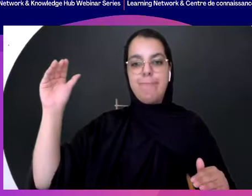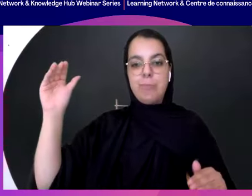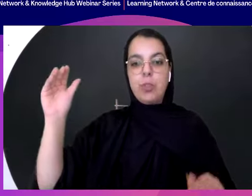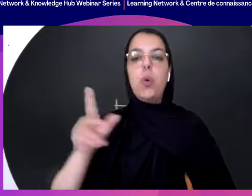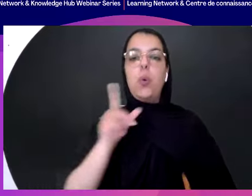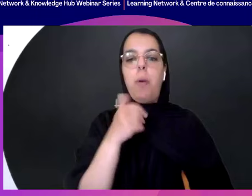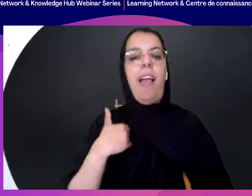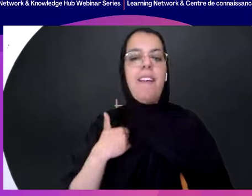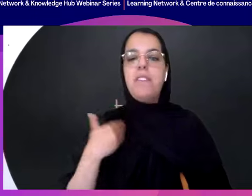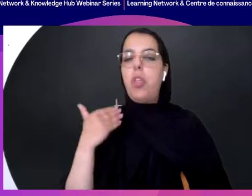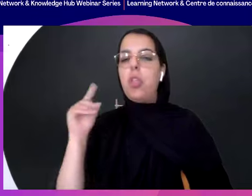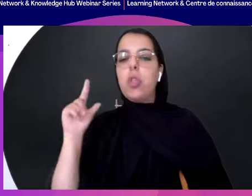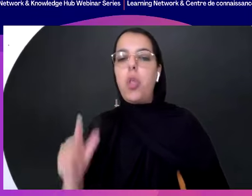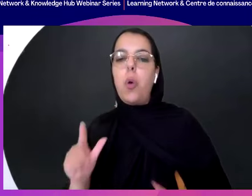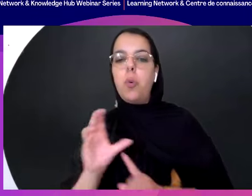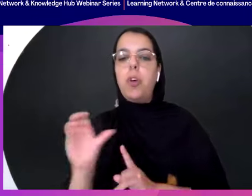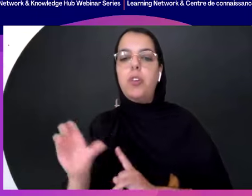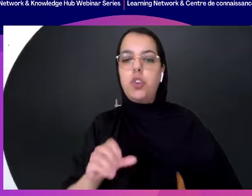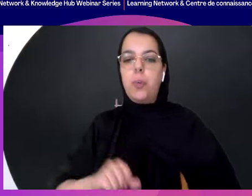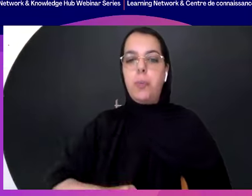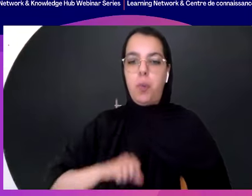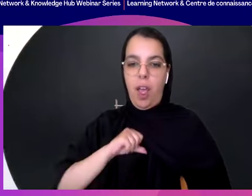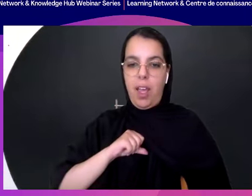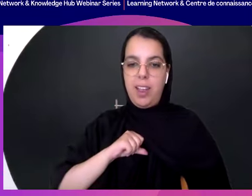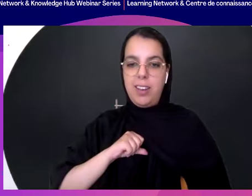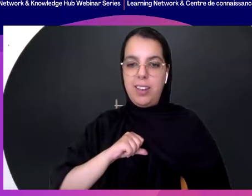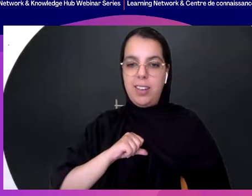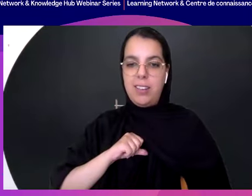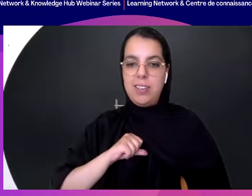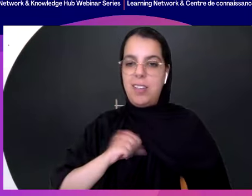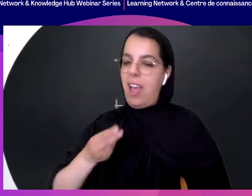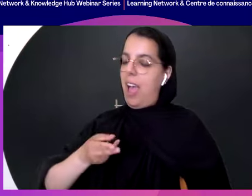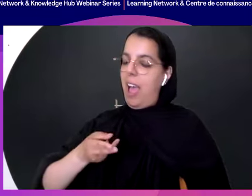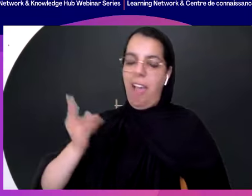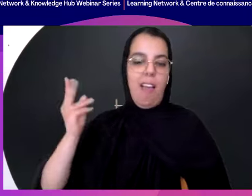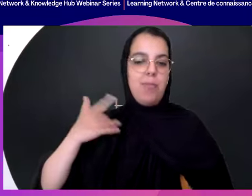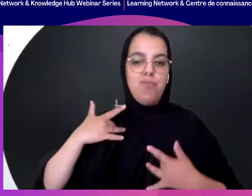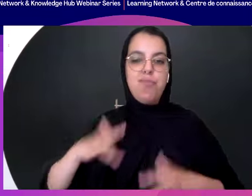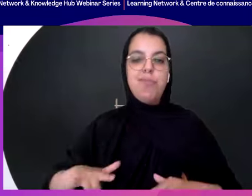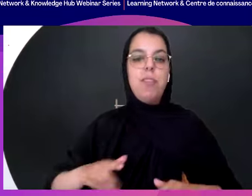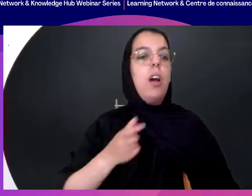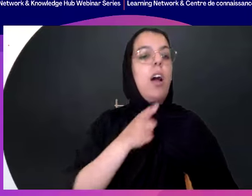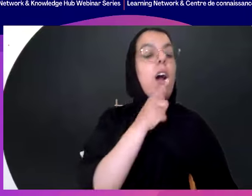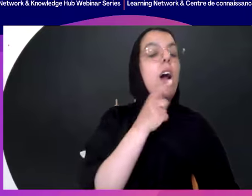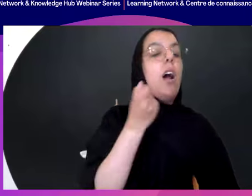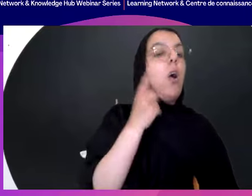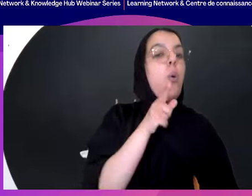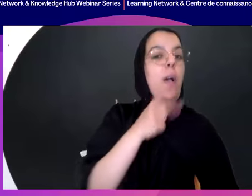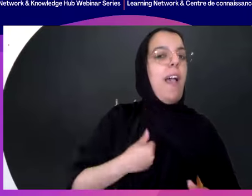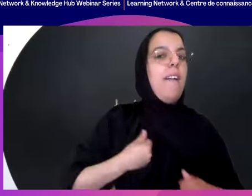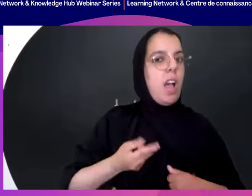pride, but less of an effect among those who's reporting these high levels of cultural pride.